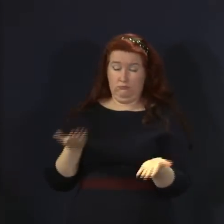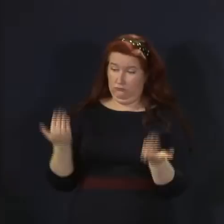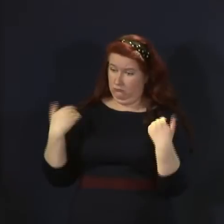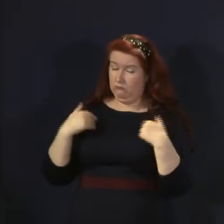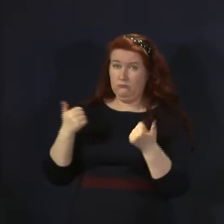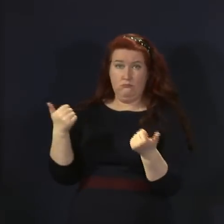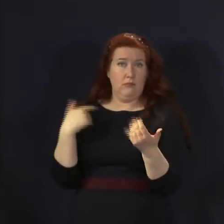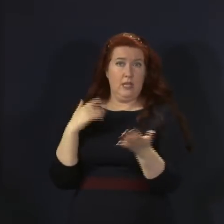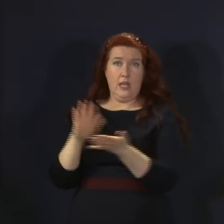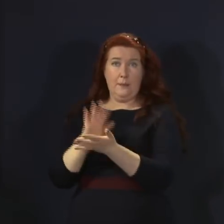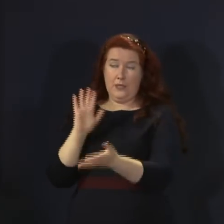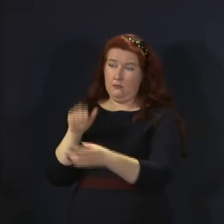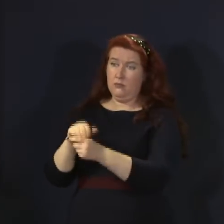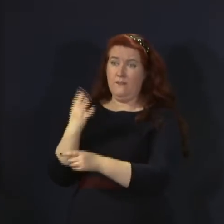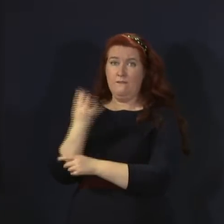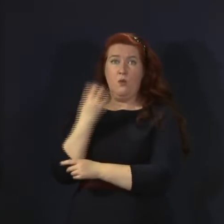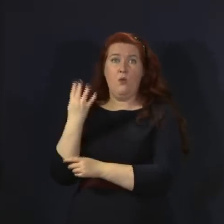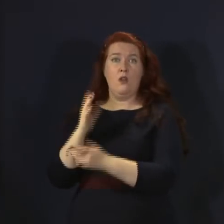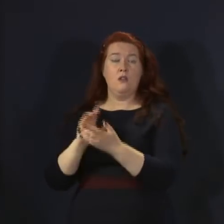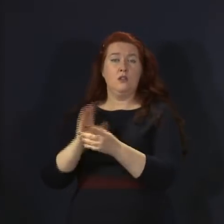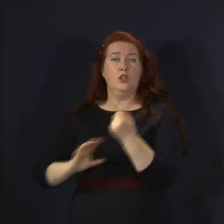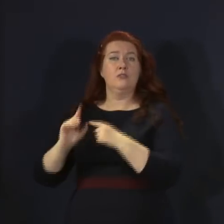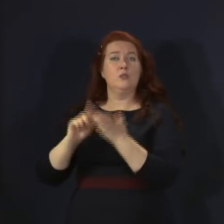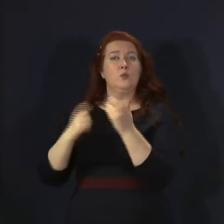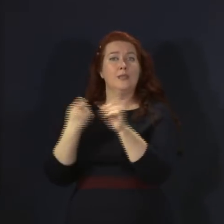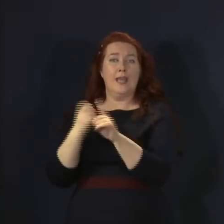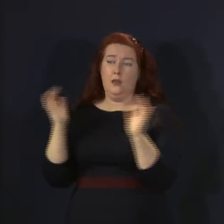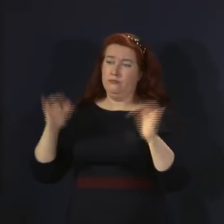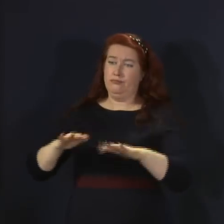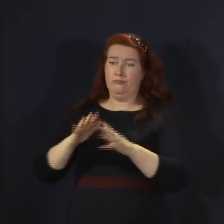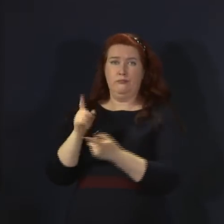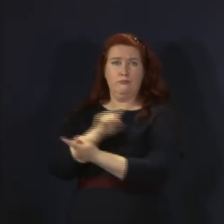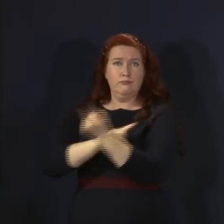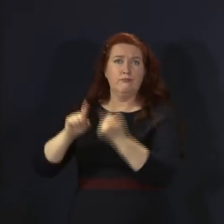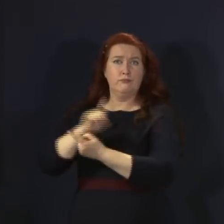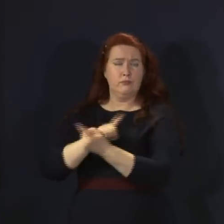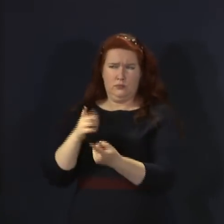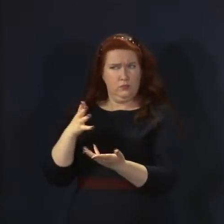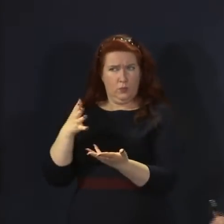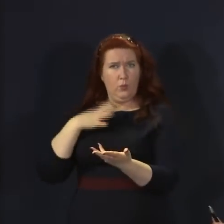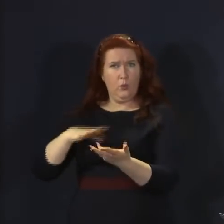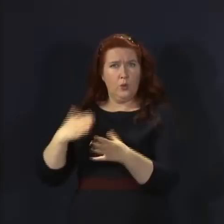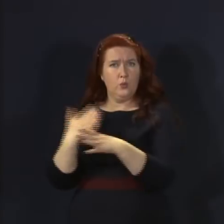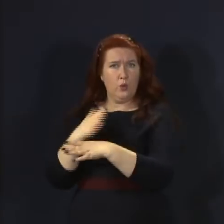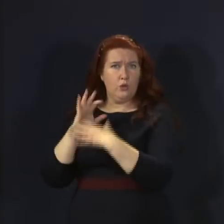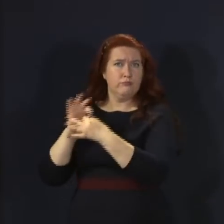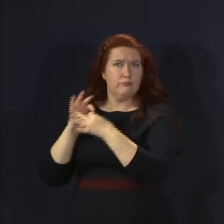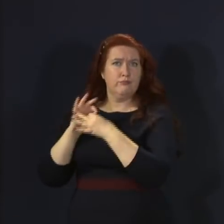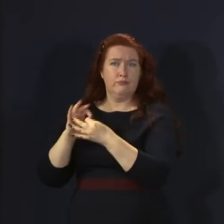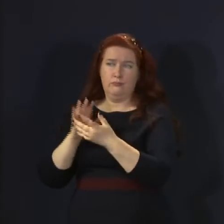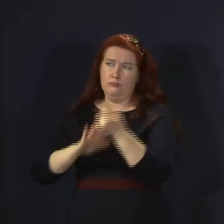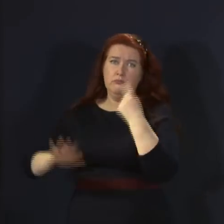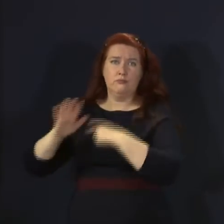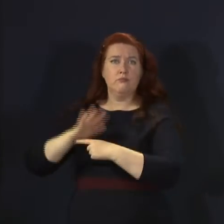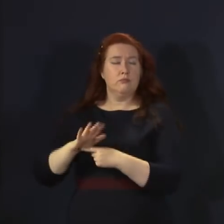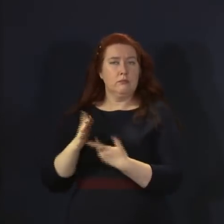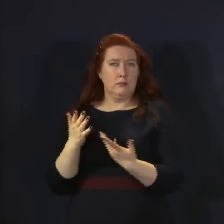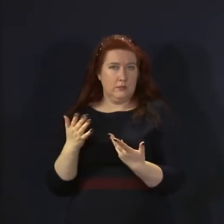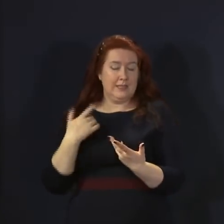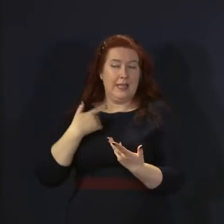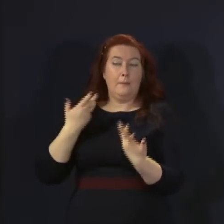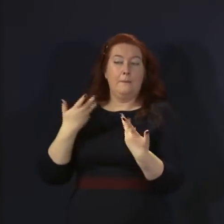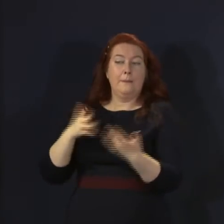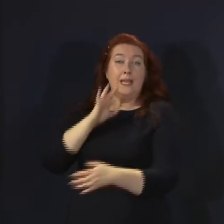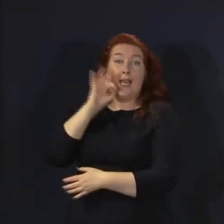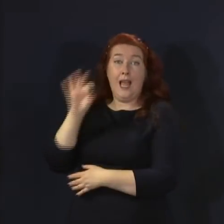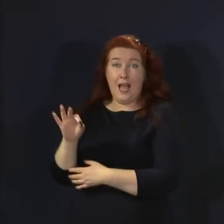take part in a four-nation summit. We want to, as we have done all along, work constructively as far as we can together. I asked him